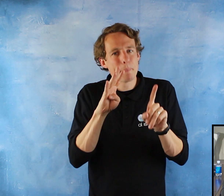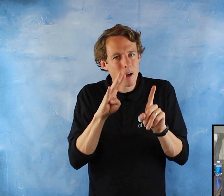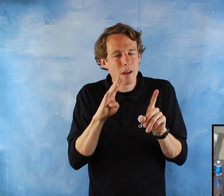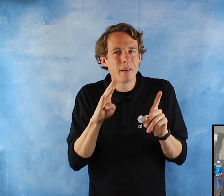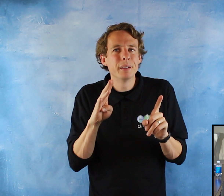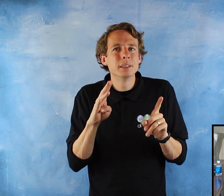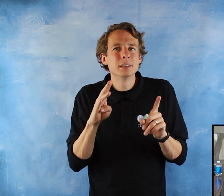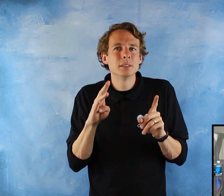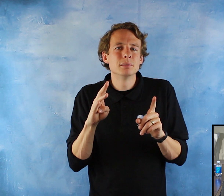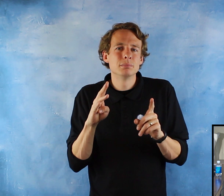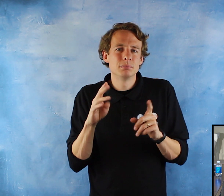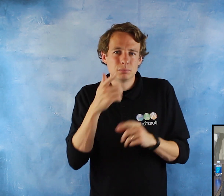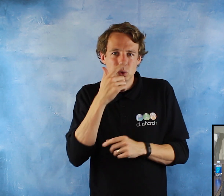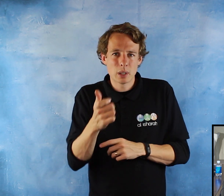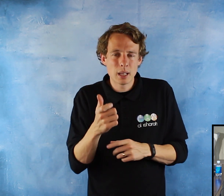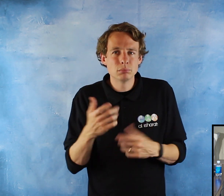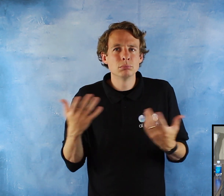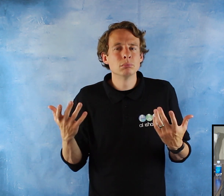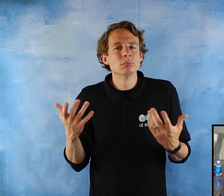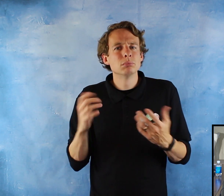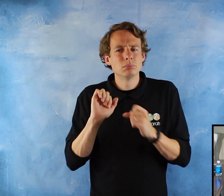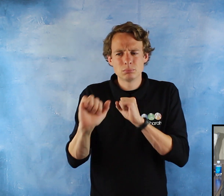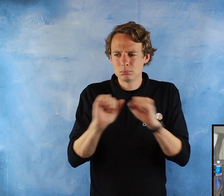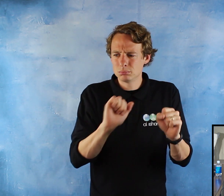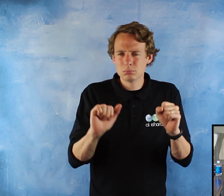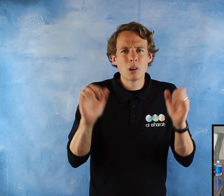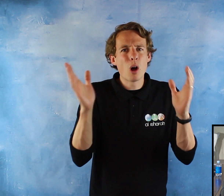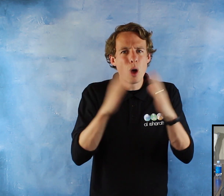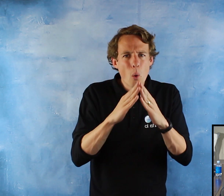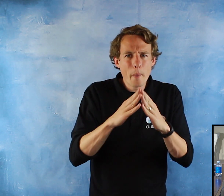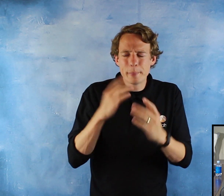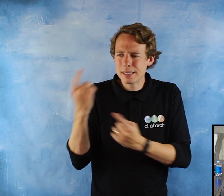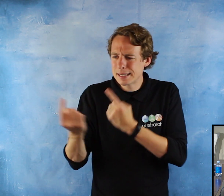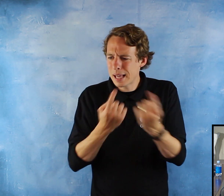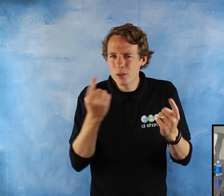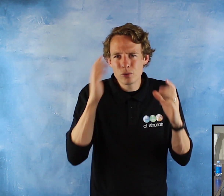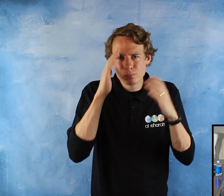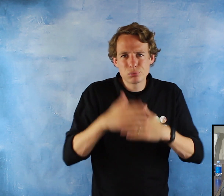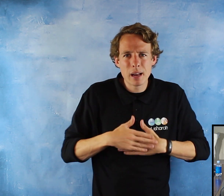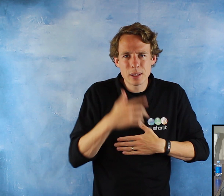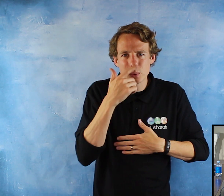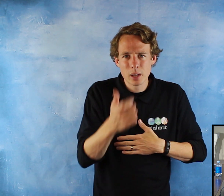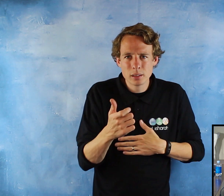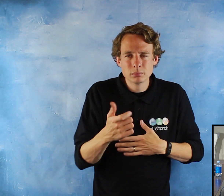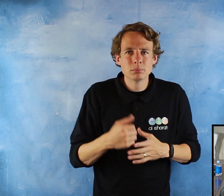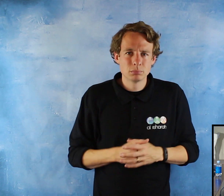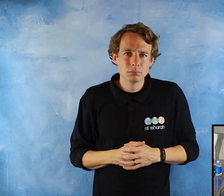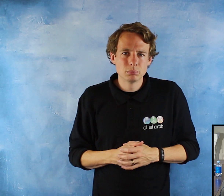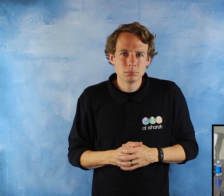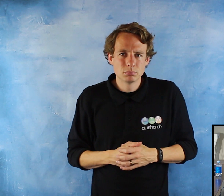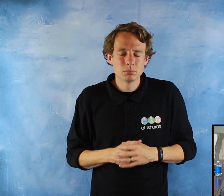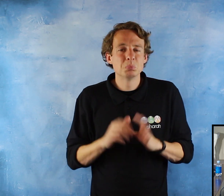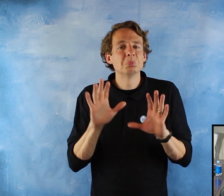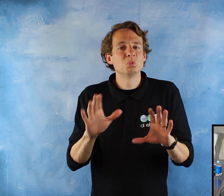praying in individual level personally is also allowed. So today, main time is coming from Maghrib to